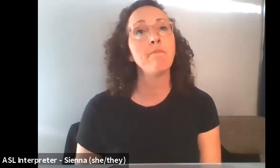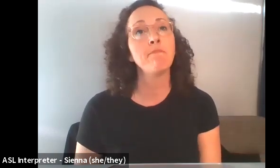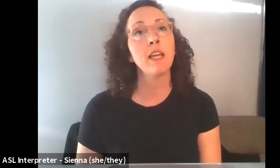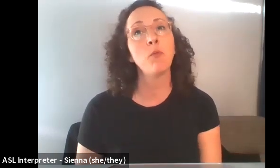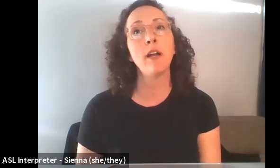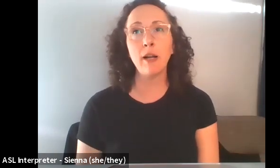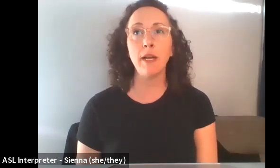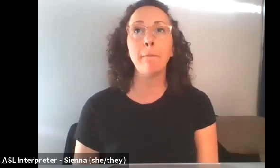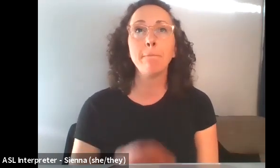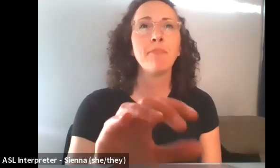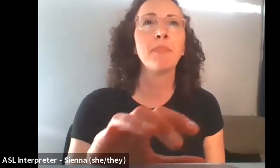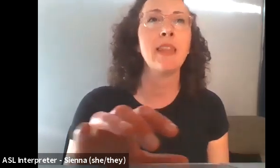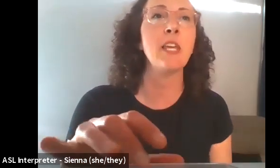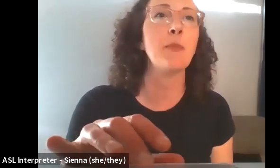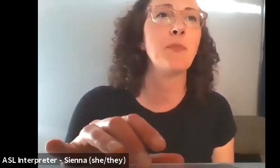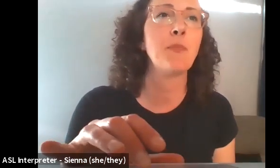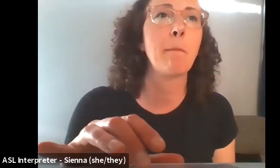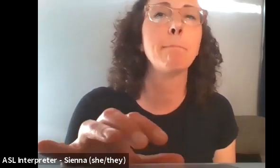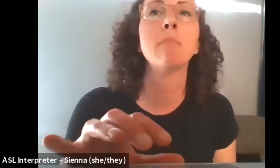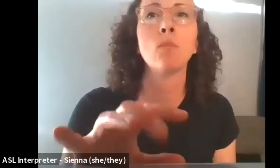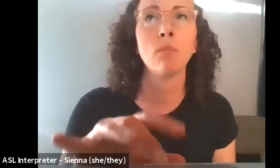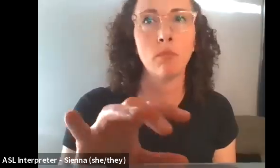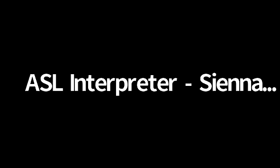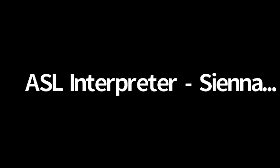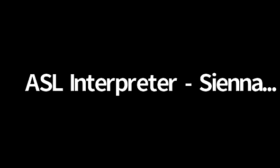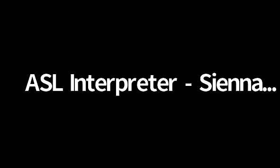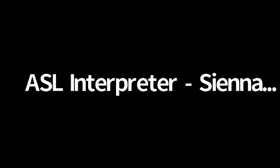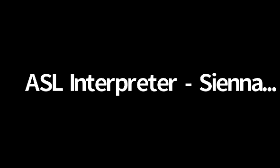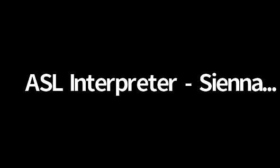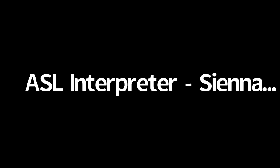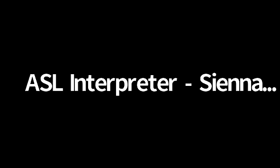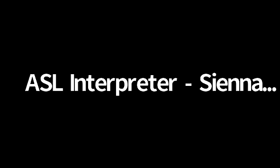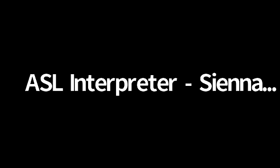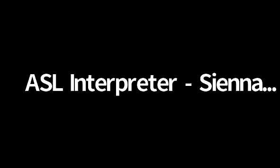Yeah, I want equity. Thank you.